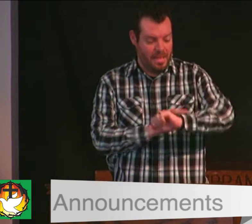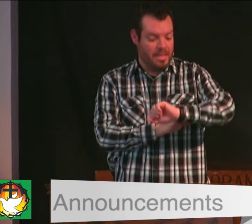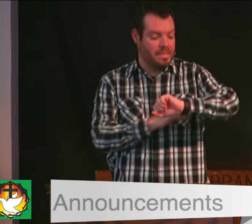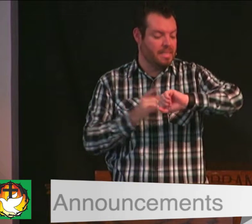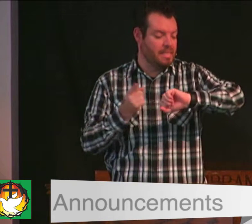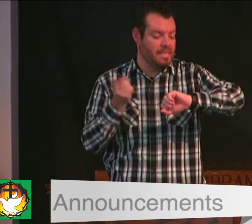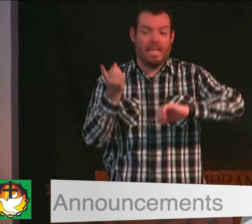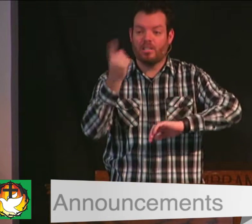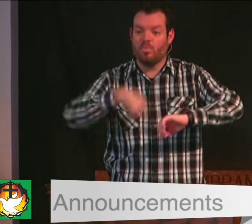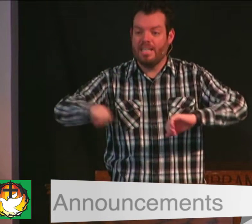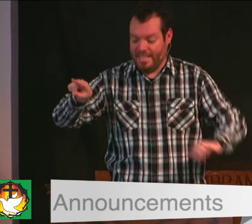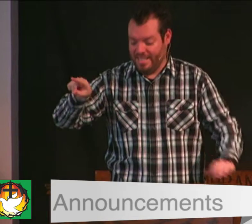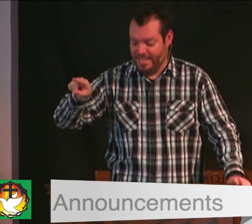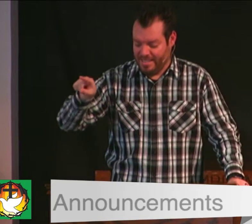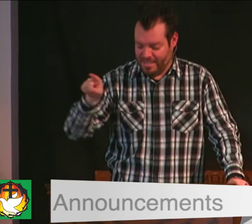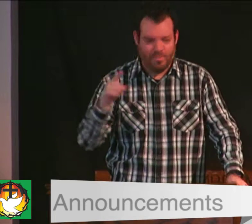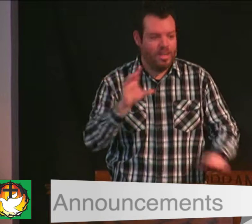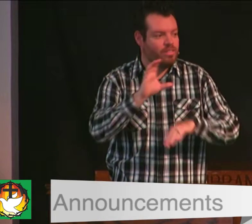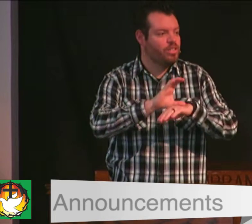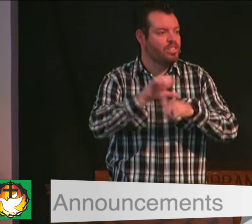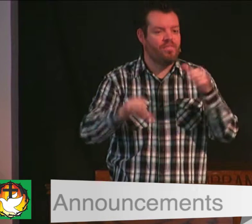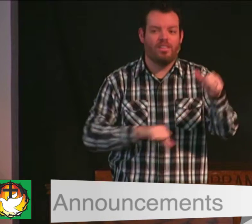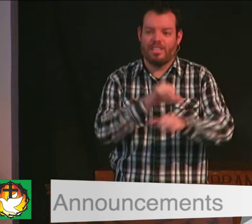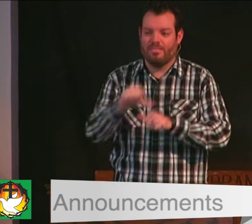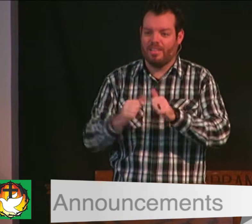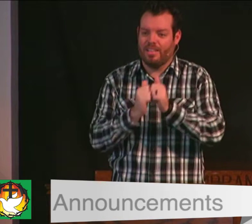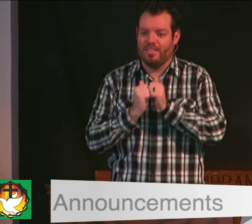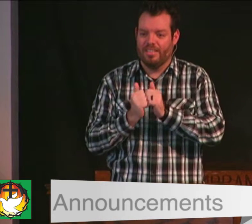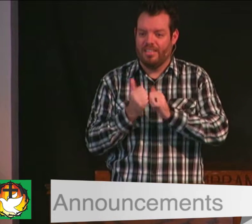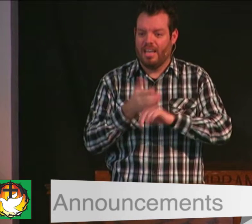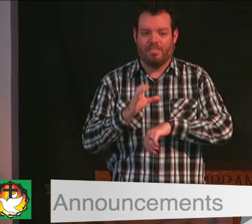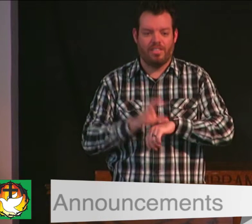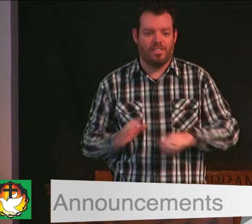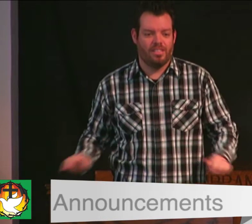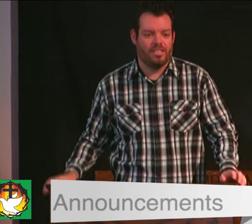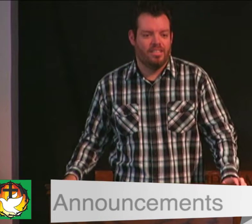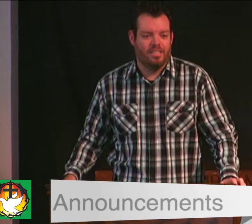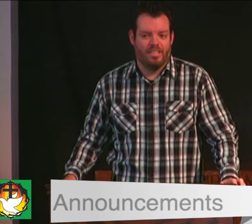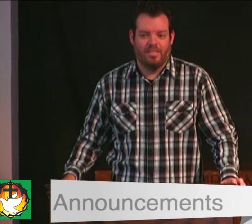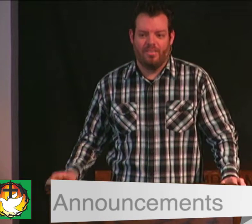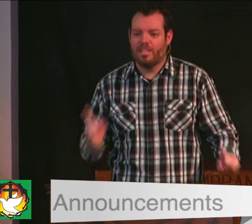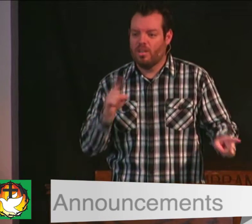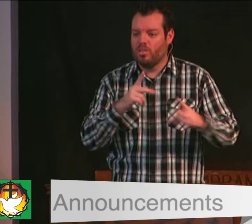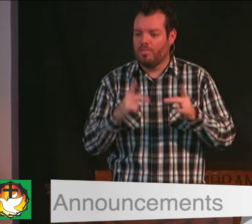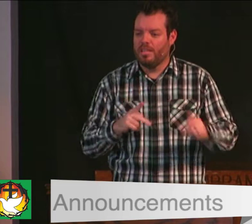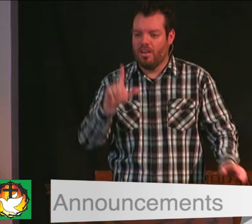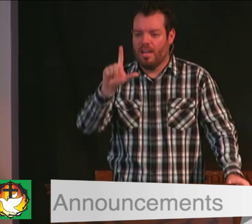Let's see, next week we have church fellowship together at the church. We're going to go to a place called